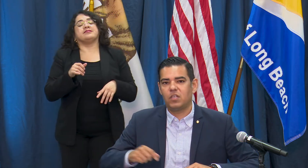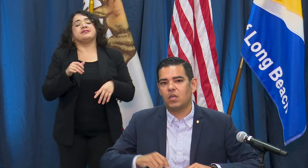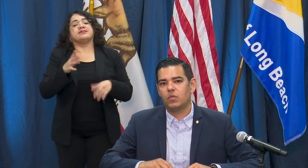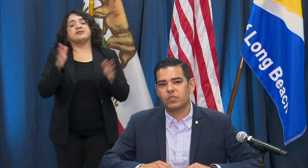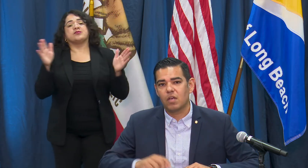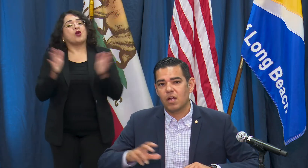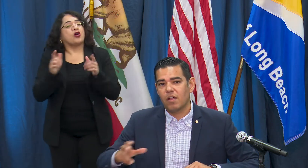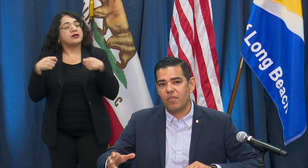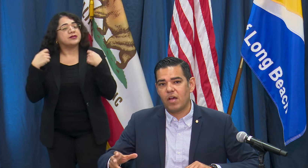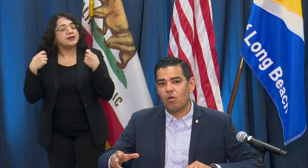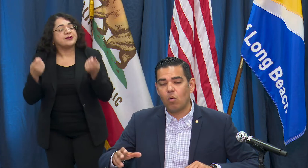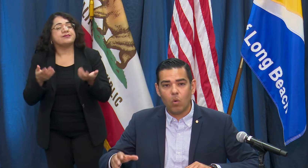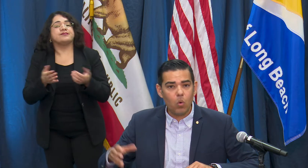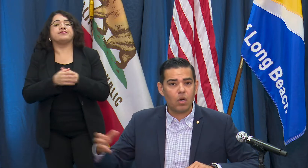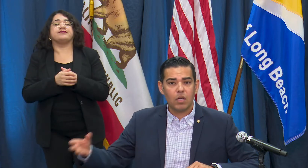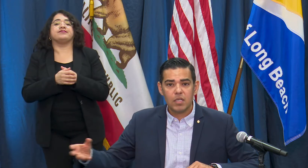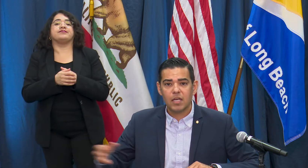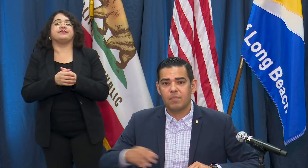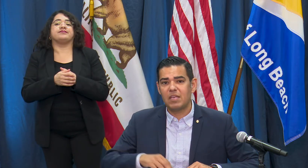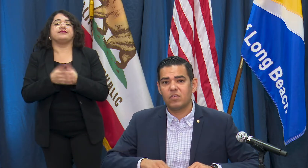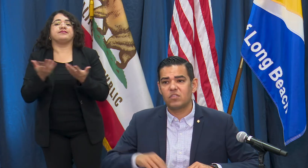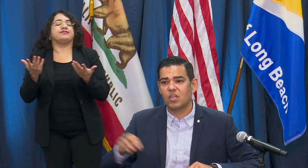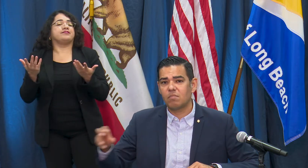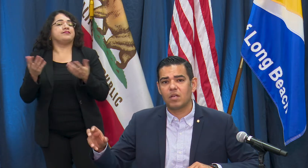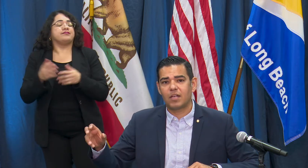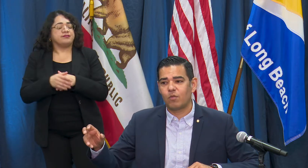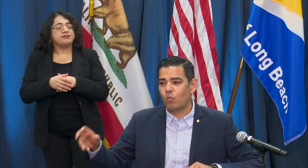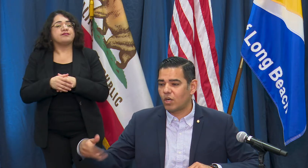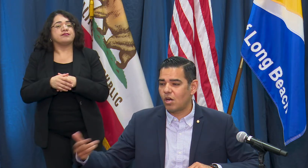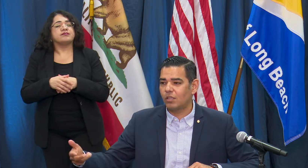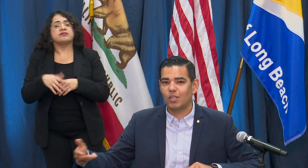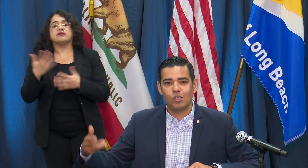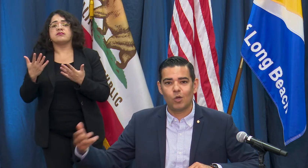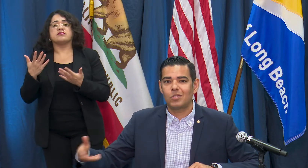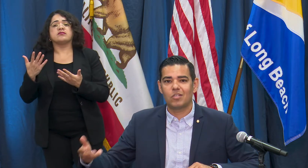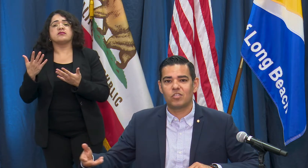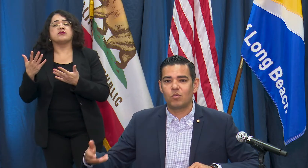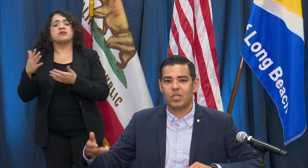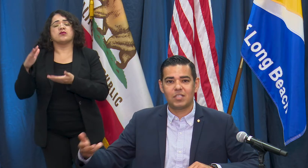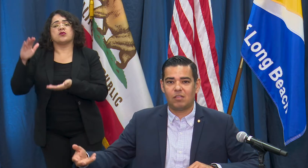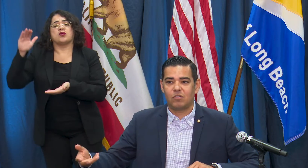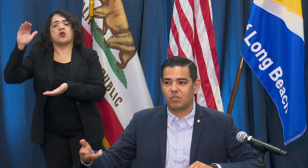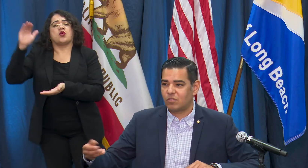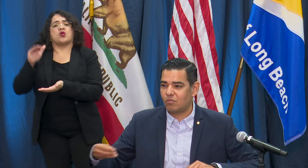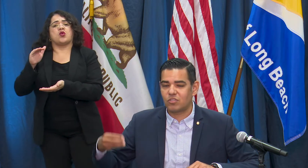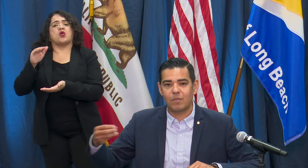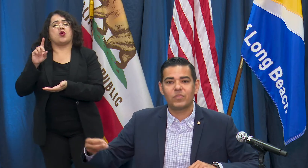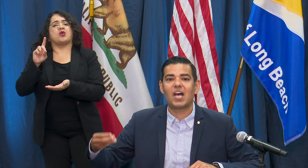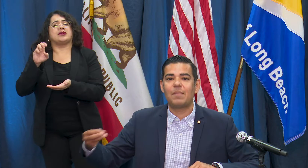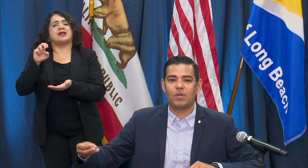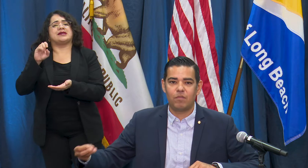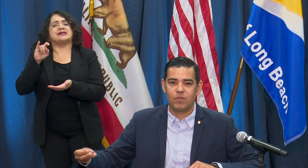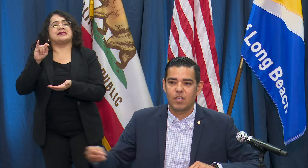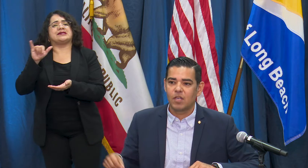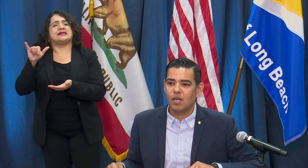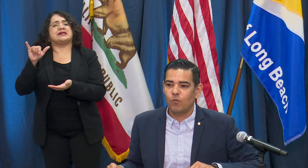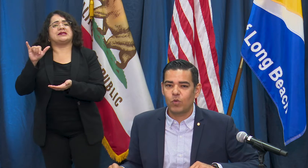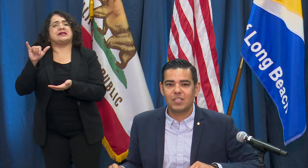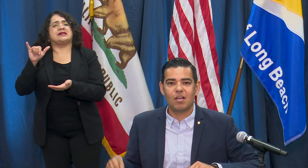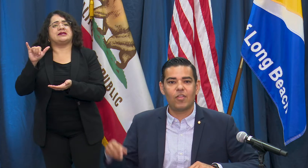fitness studios, or even some kind of what we're calling low density retailers. So there's some type